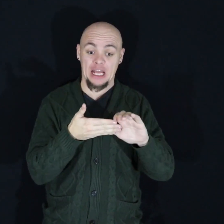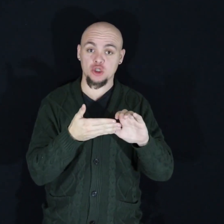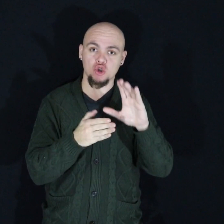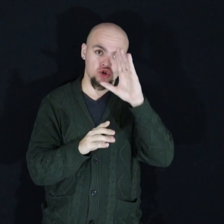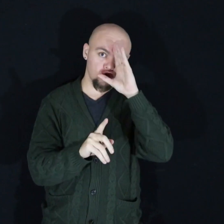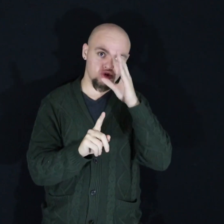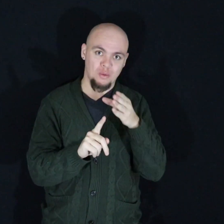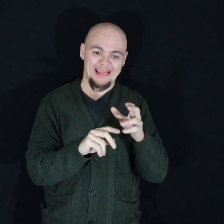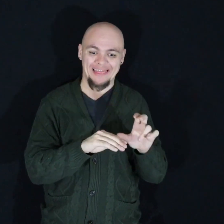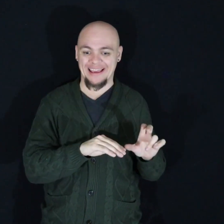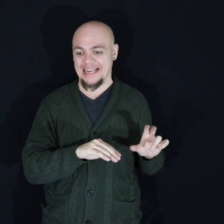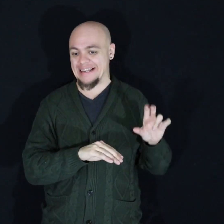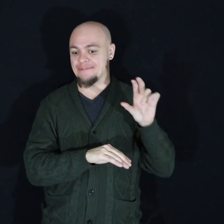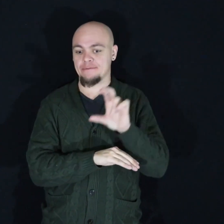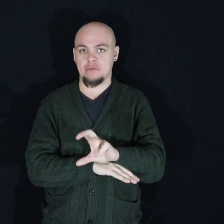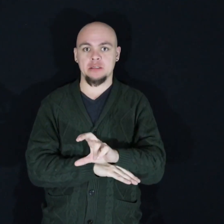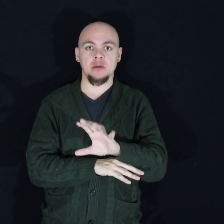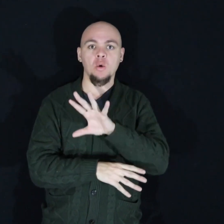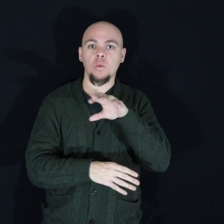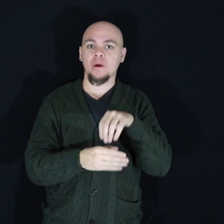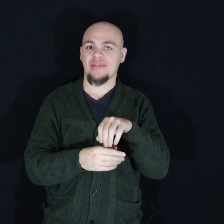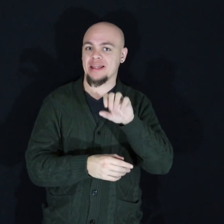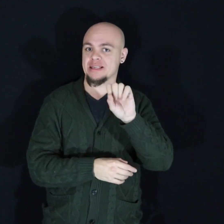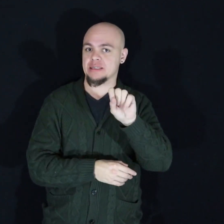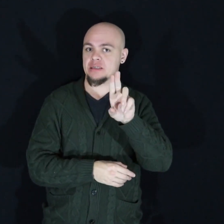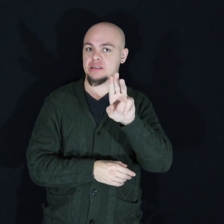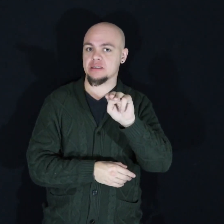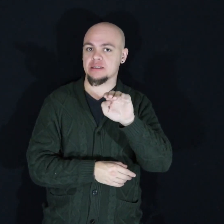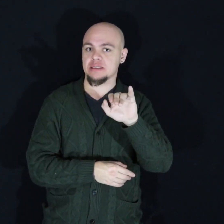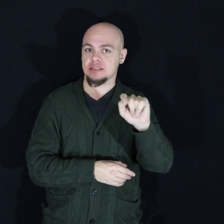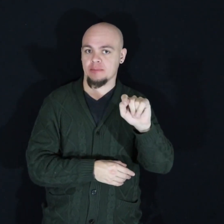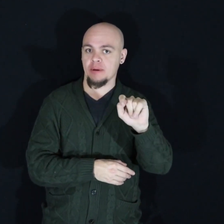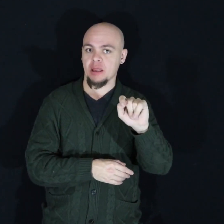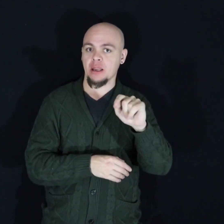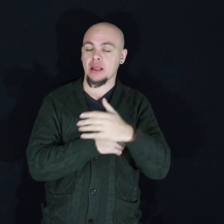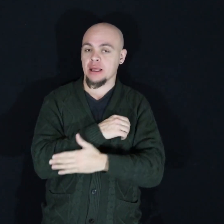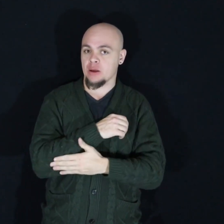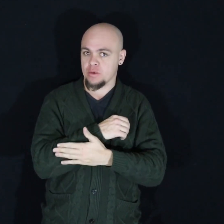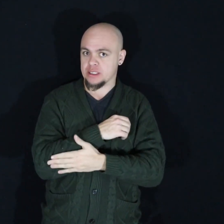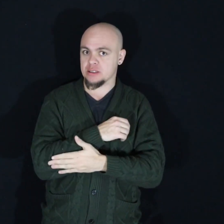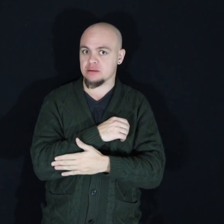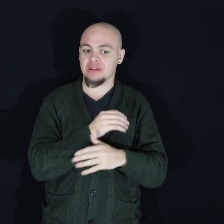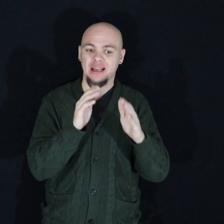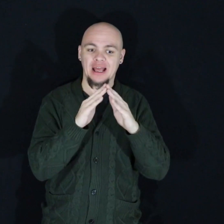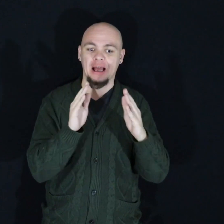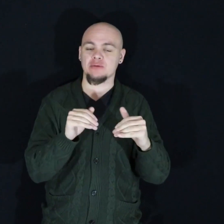directly reinvested back into Summit County to make housing more attainable.